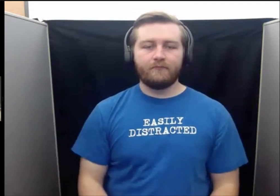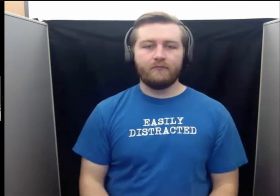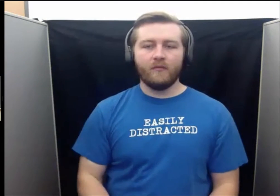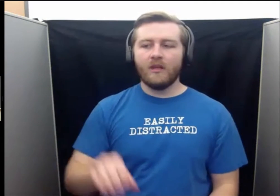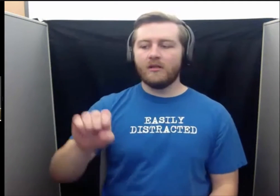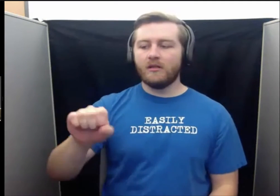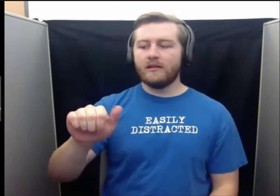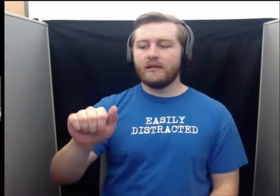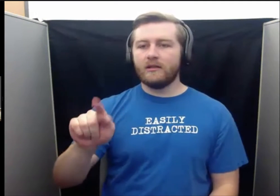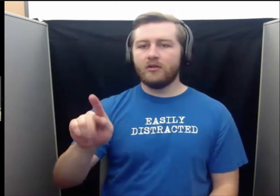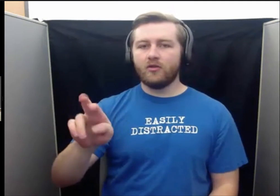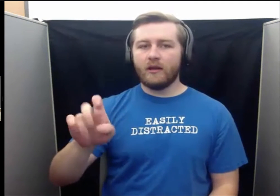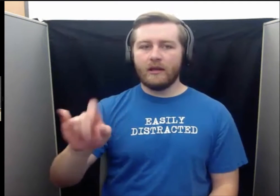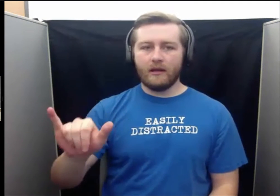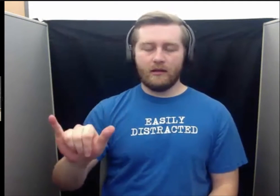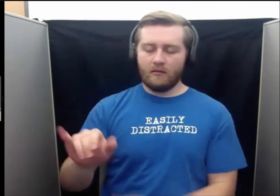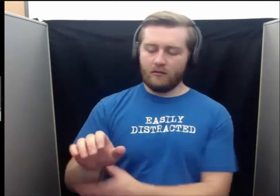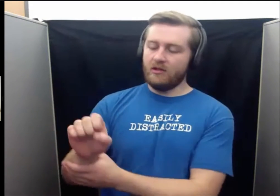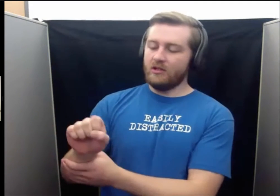Saturated.